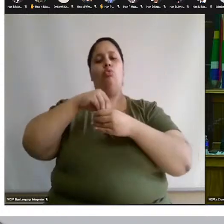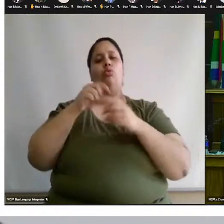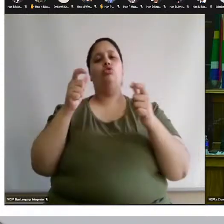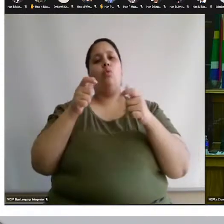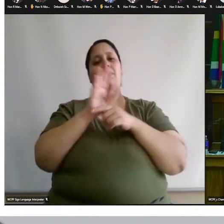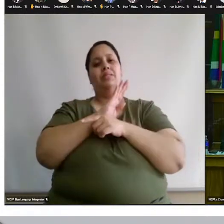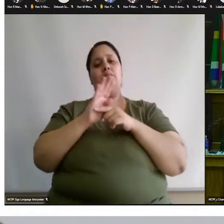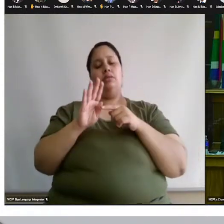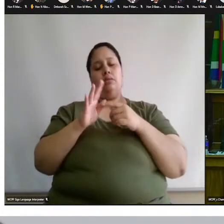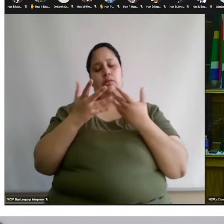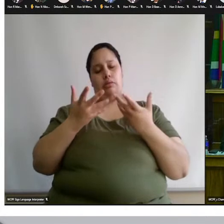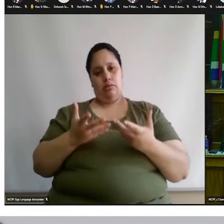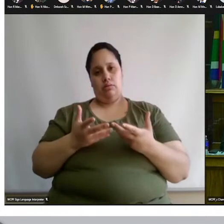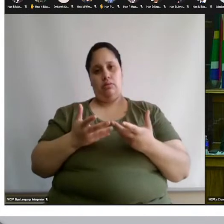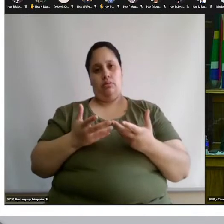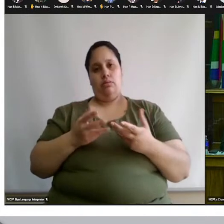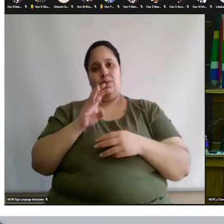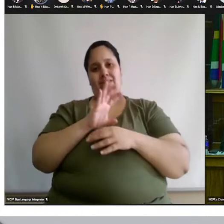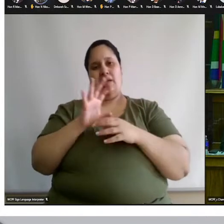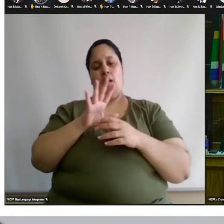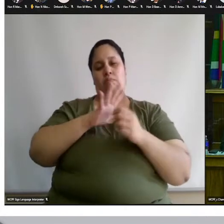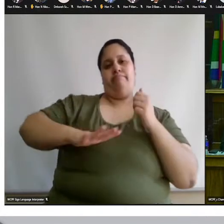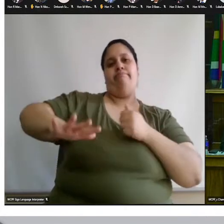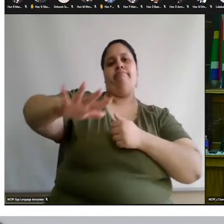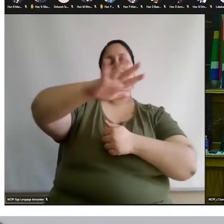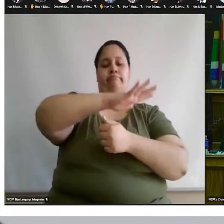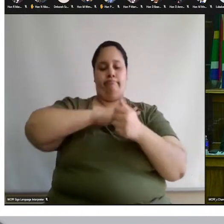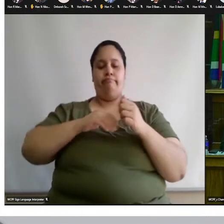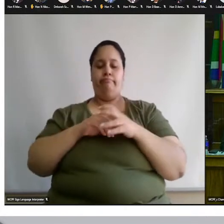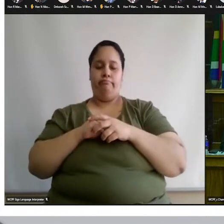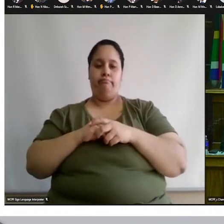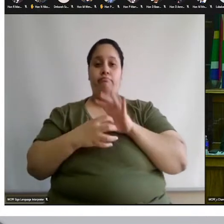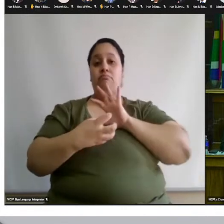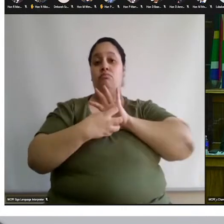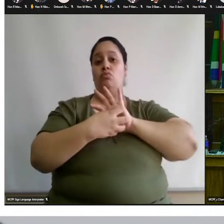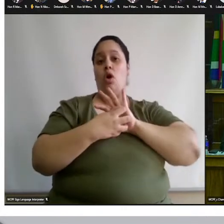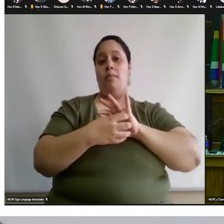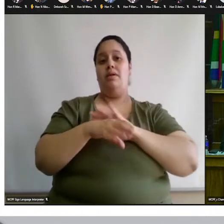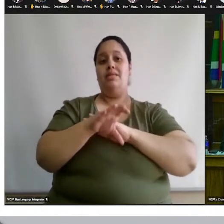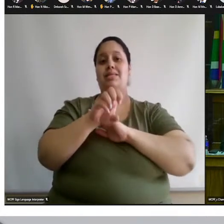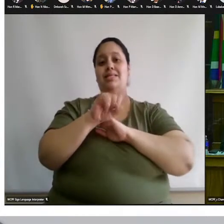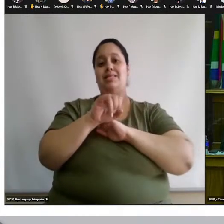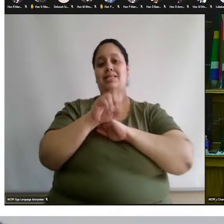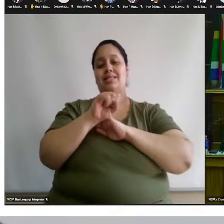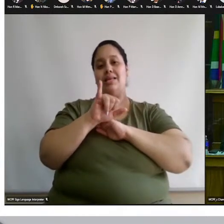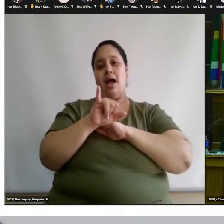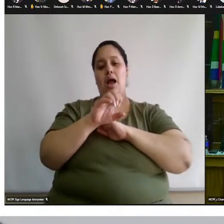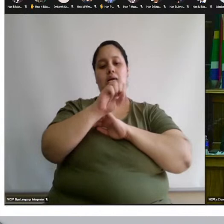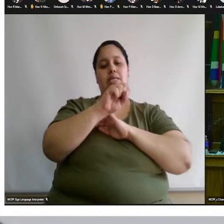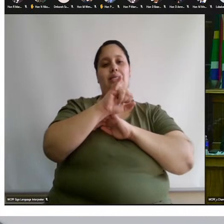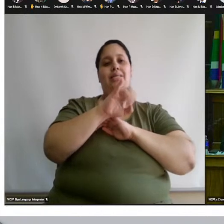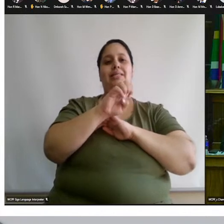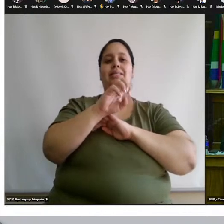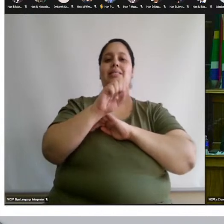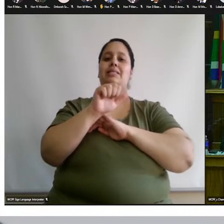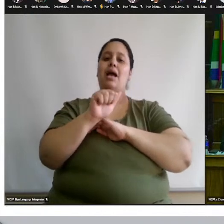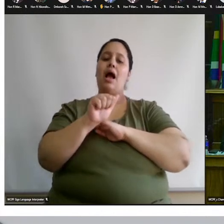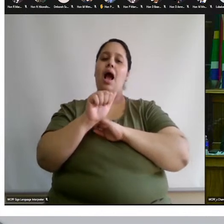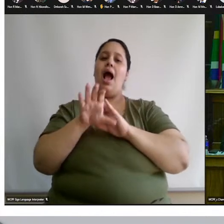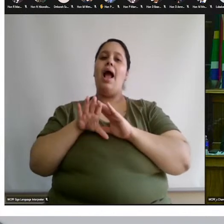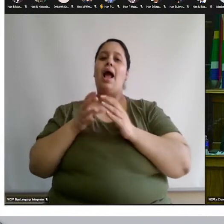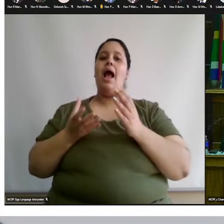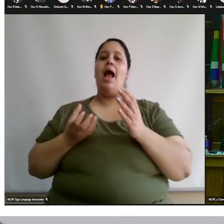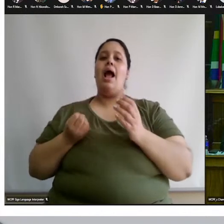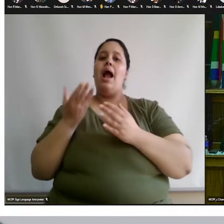across the Western Cape. We have, for example, the ASISA Flame Program, which is providing financial literacy